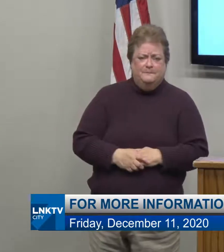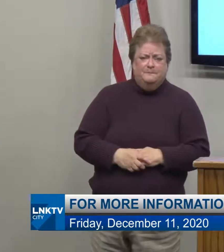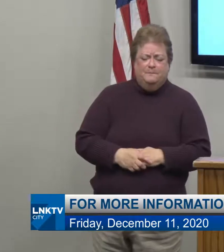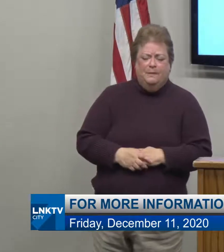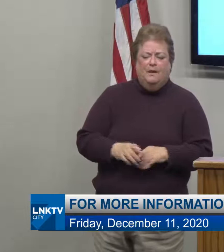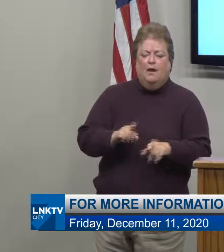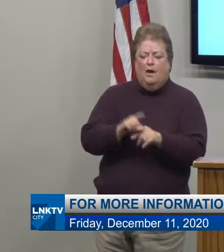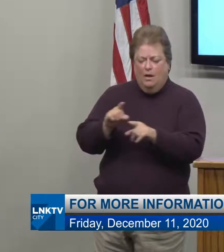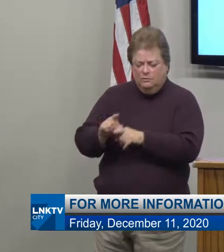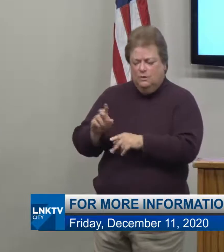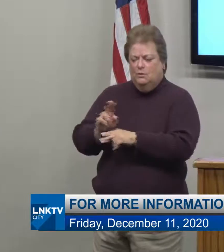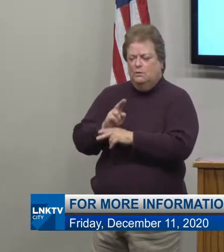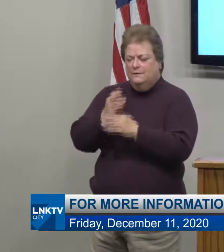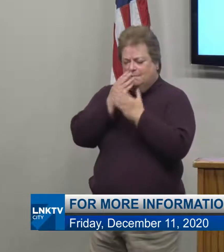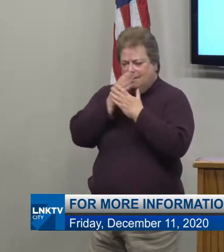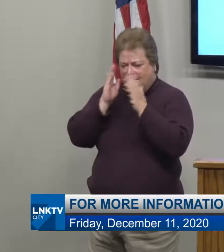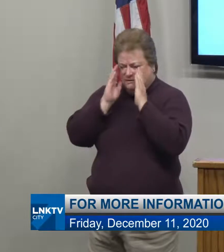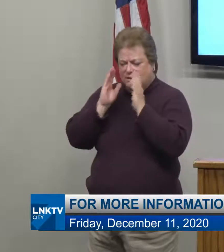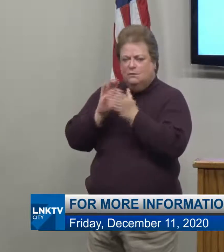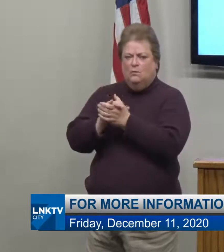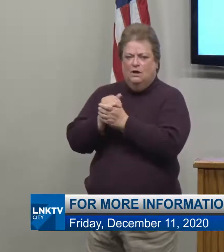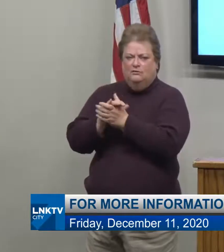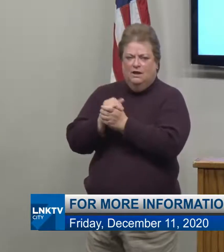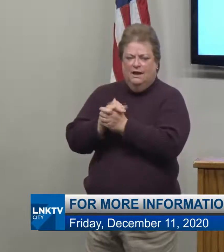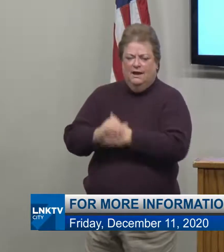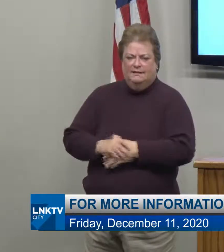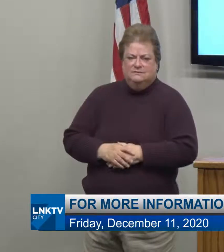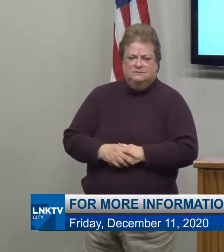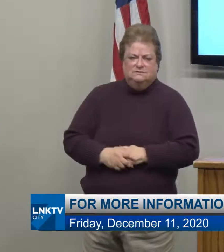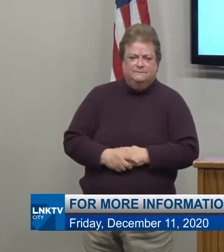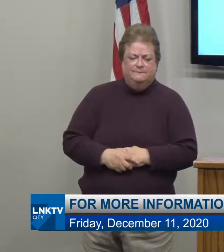along with the masking and washing our hands.